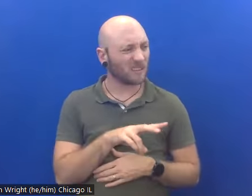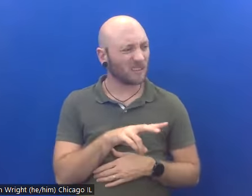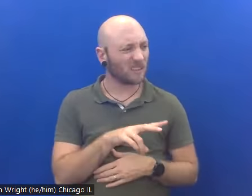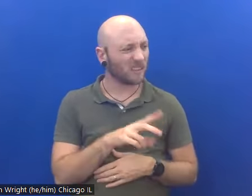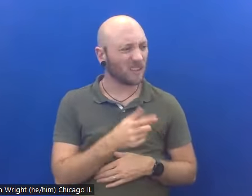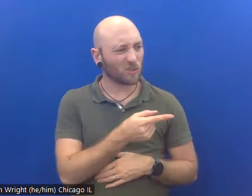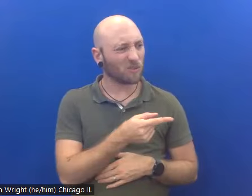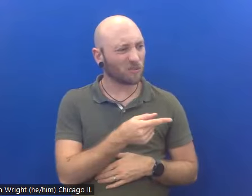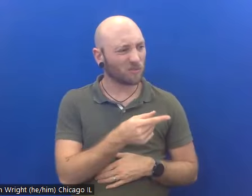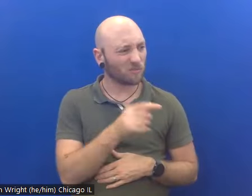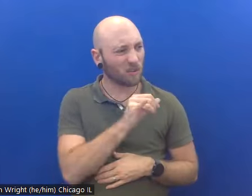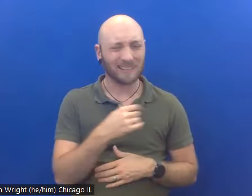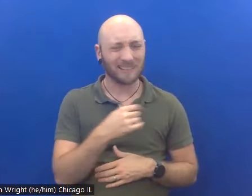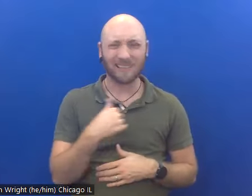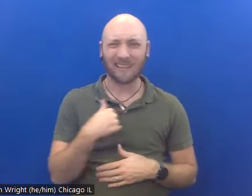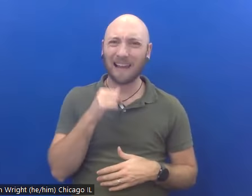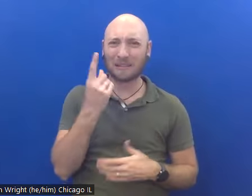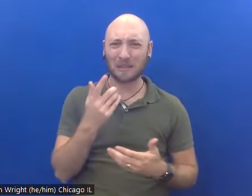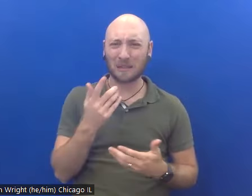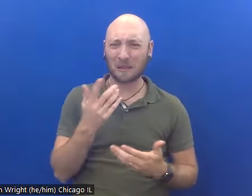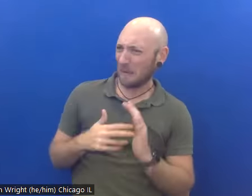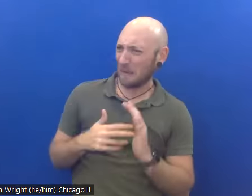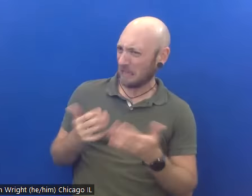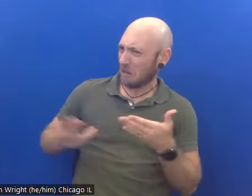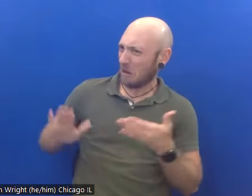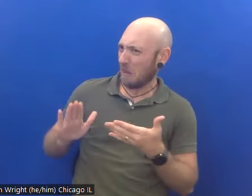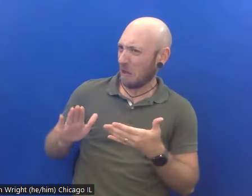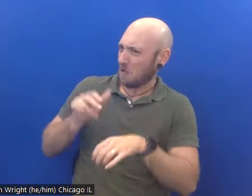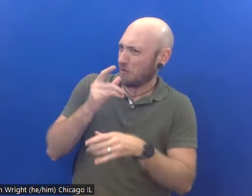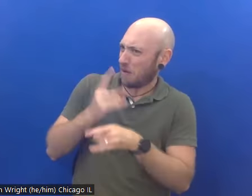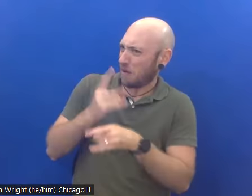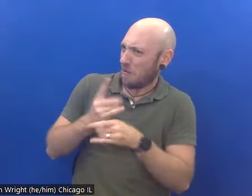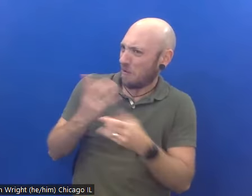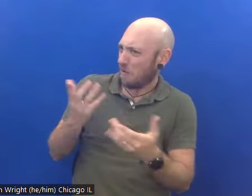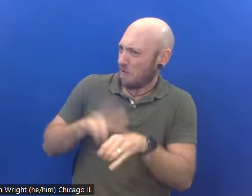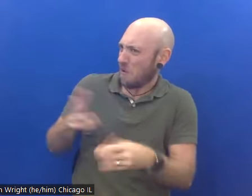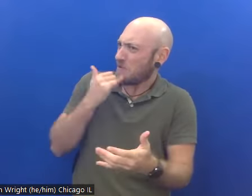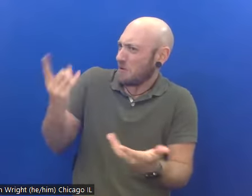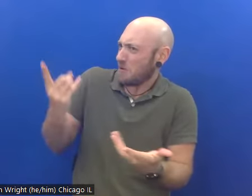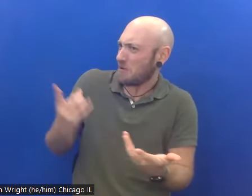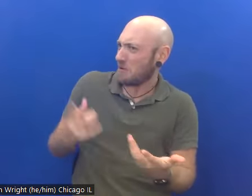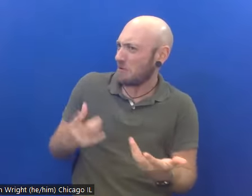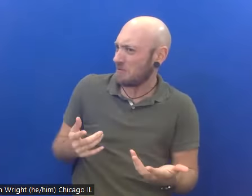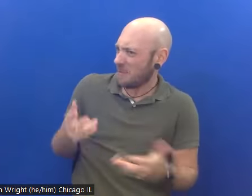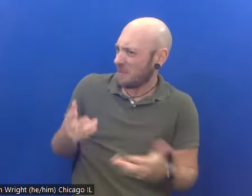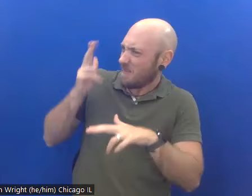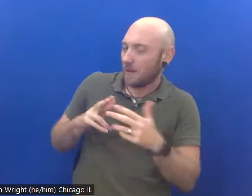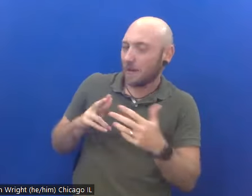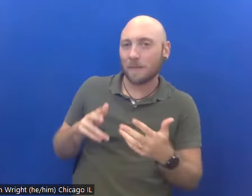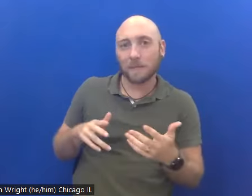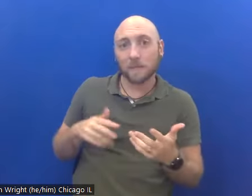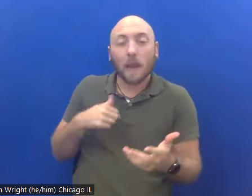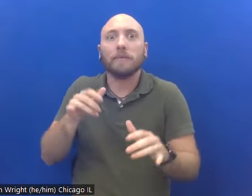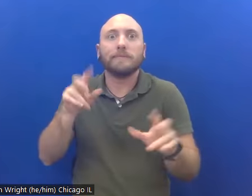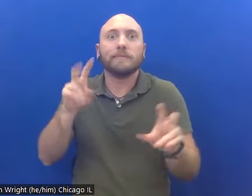I doing? We're in college, guy. This is what we're doing right now. We're drinking, we're having fun. I wasn't drinking. I was sitting there watching